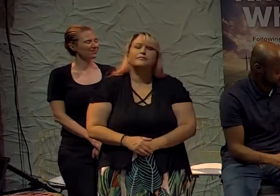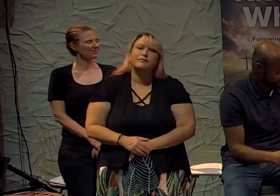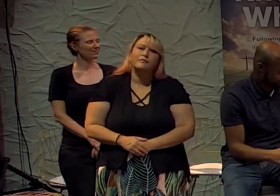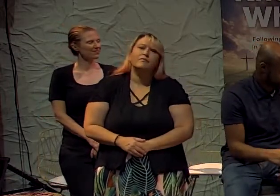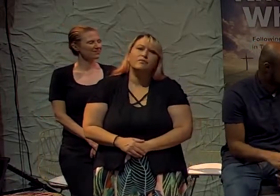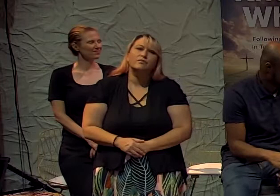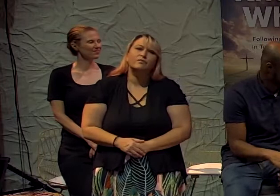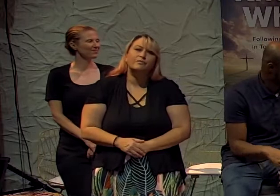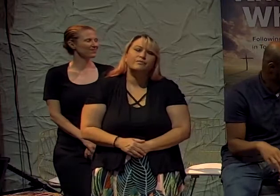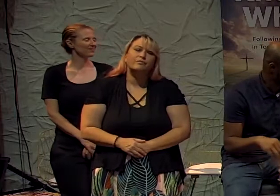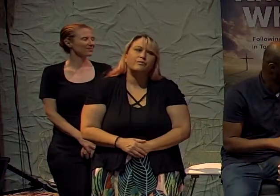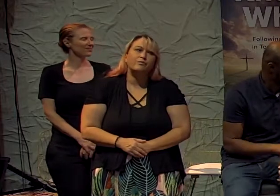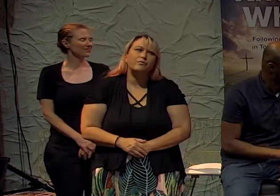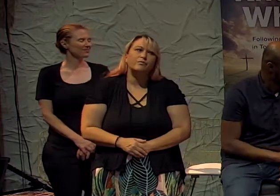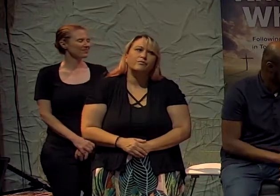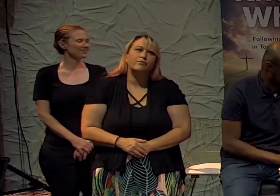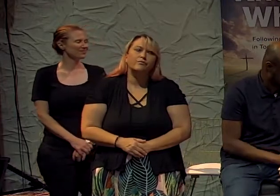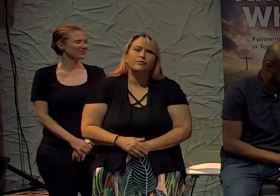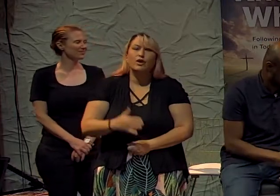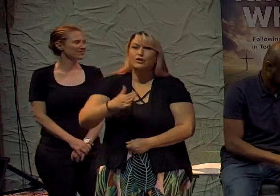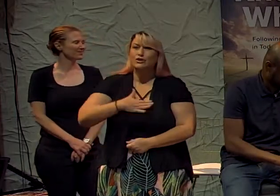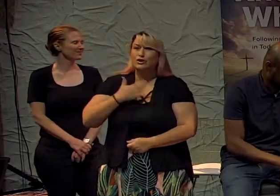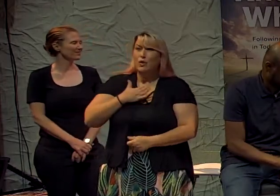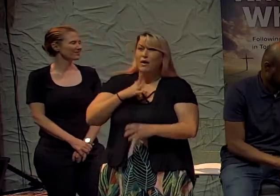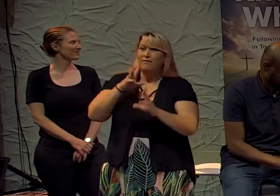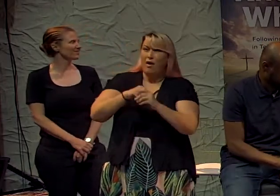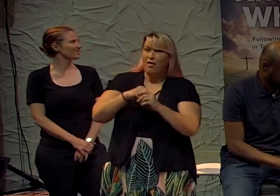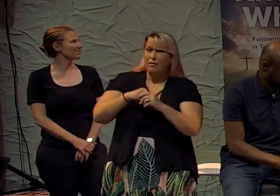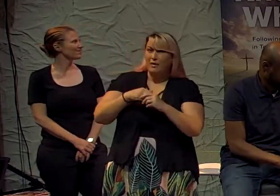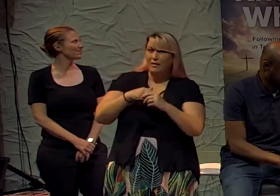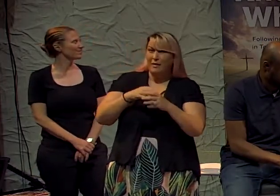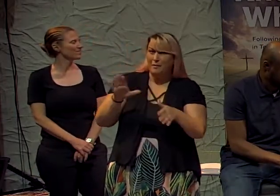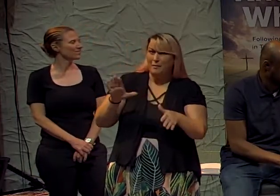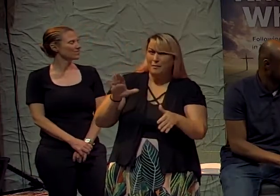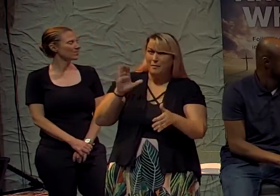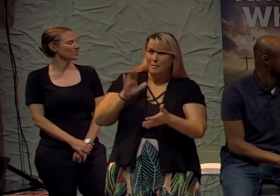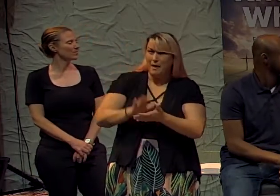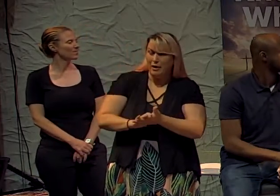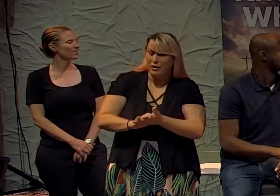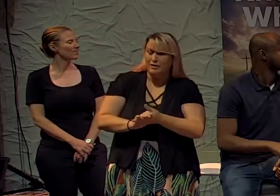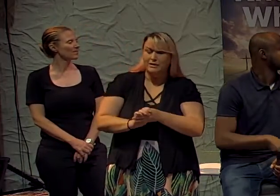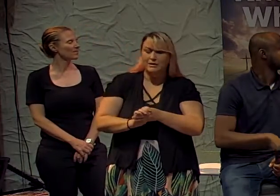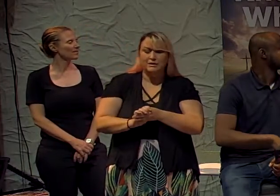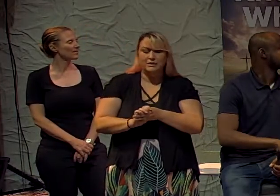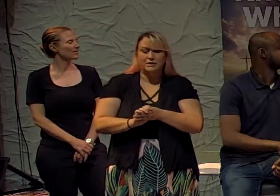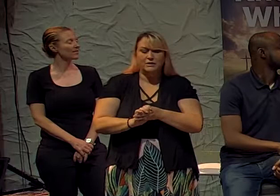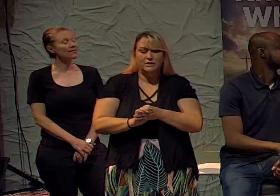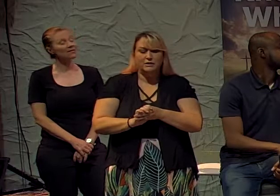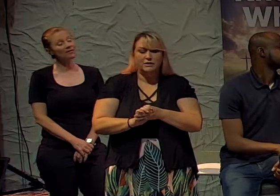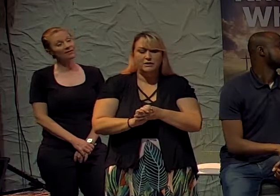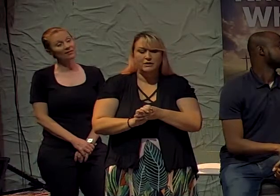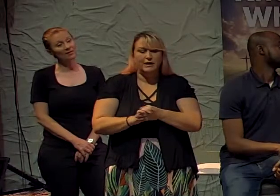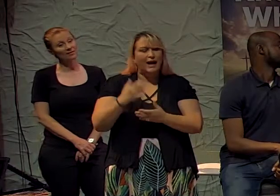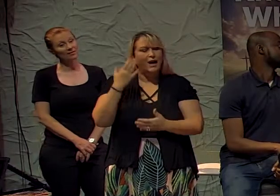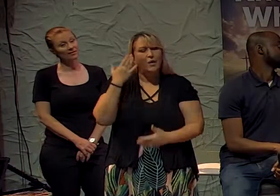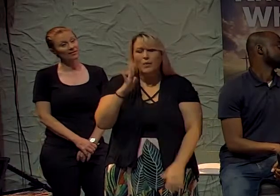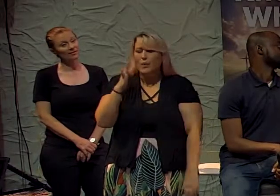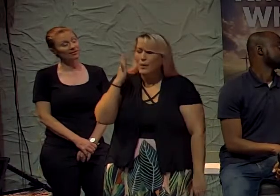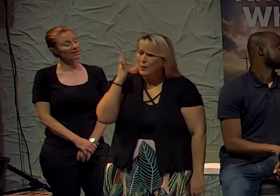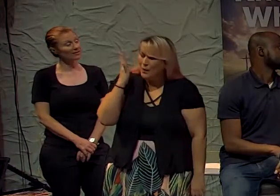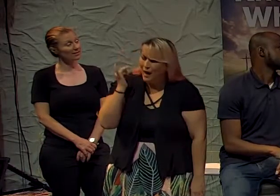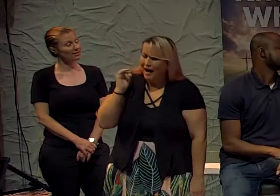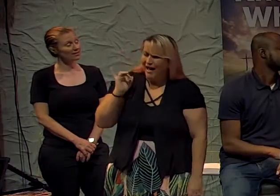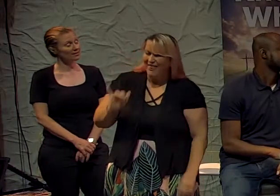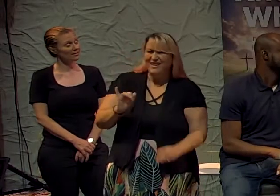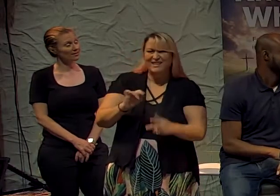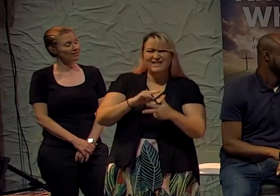Okay, joy in marriage. You know, this is, I don't know why for me, this question